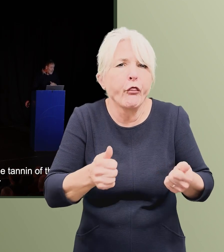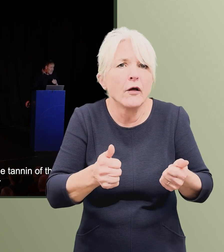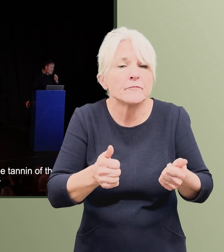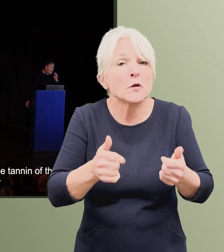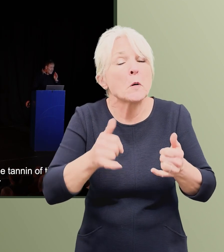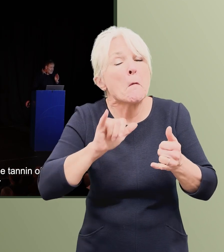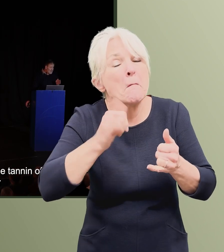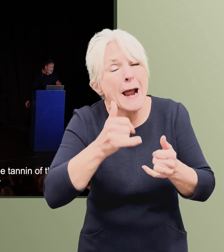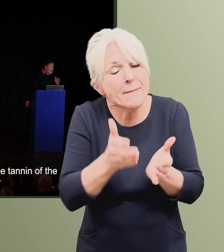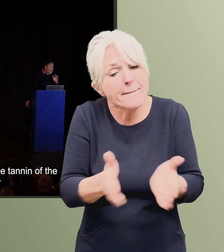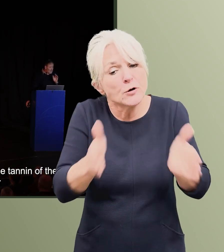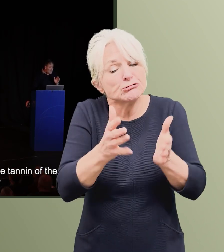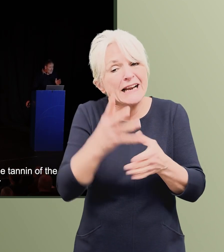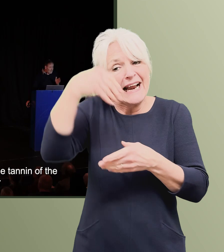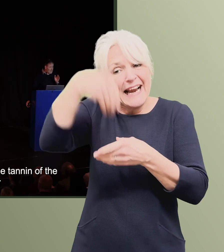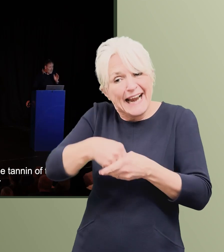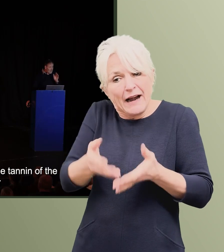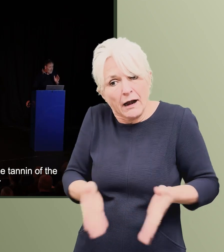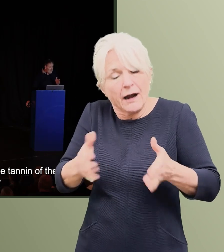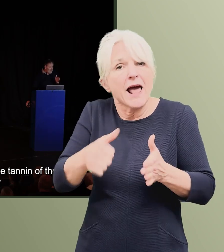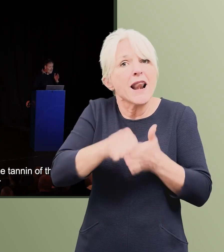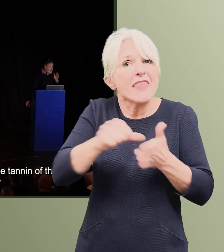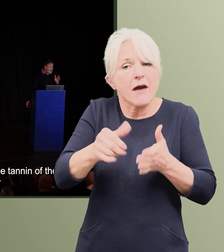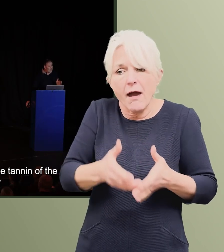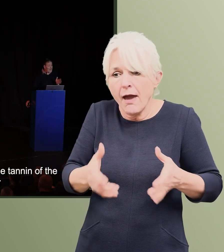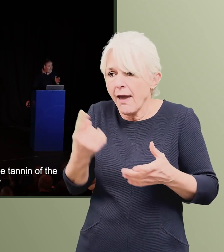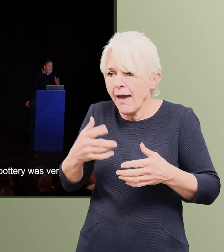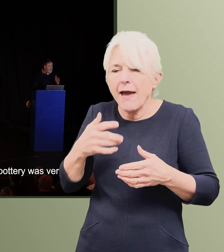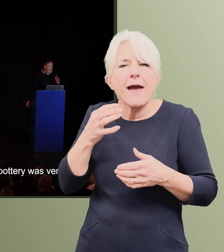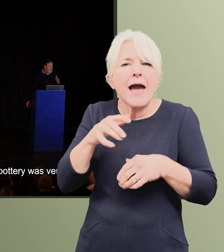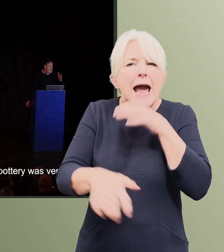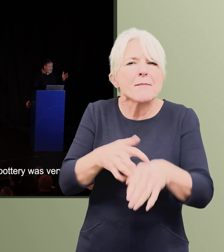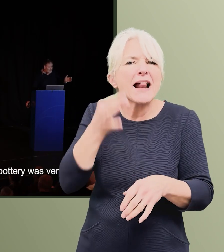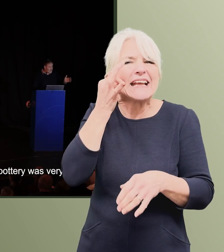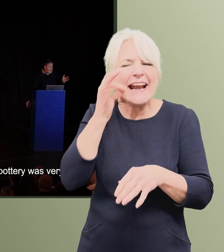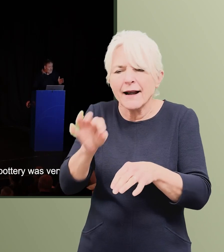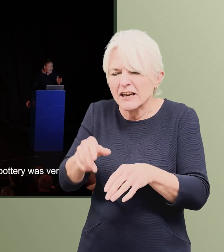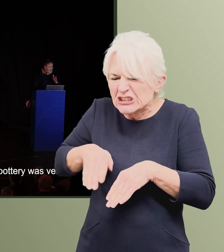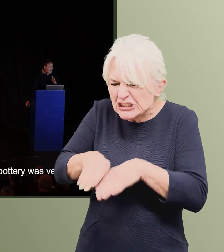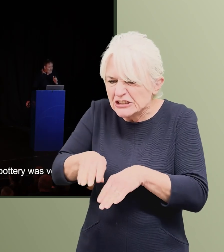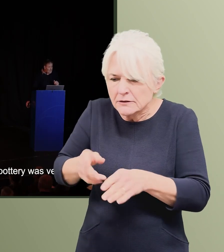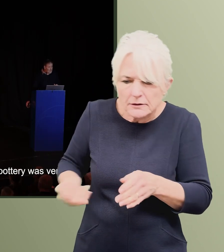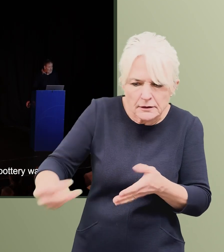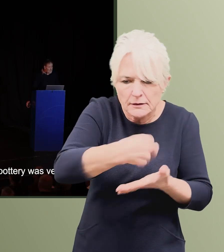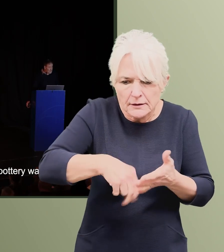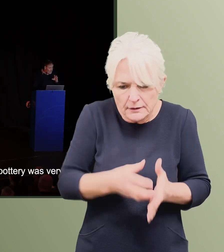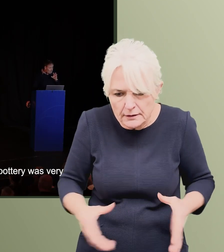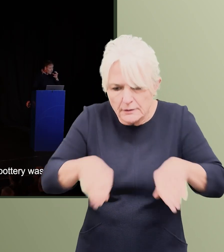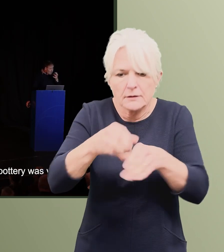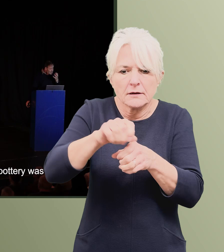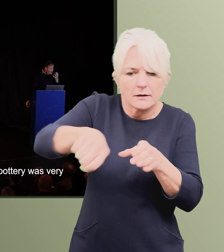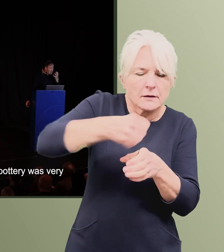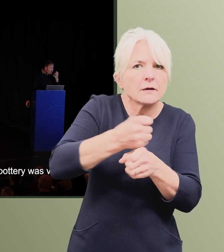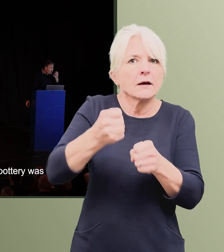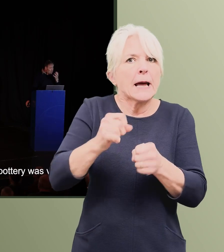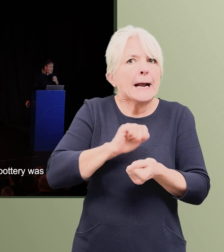pouch, and maybe the tannin of the leather created a chemical barrier between the acidic soil and the pottery itself. The pottery was